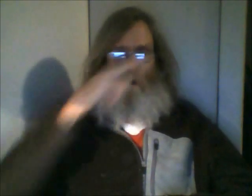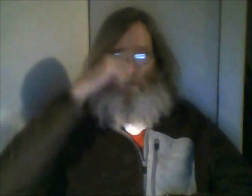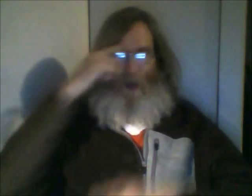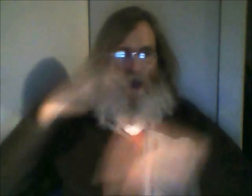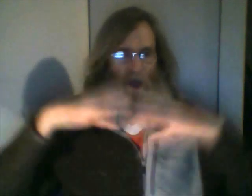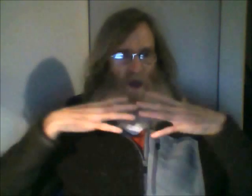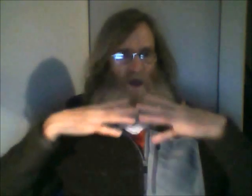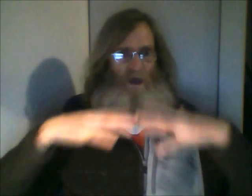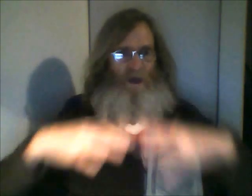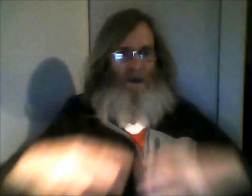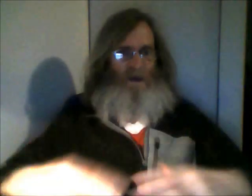balance.